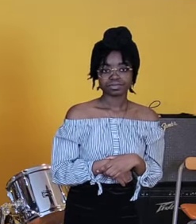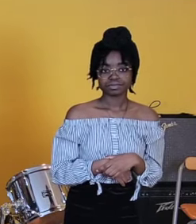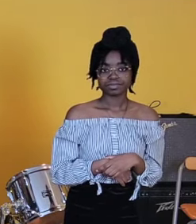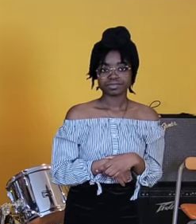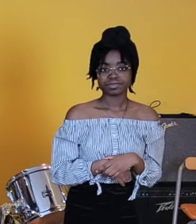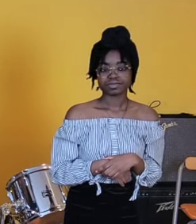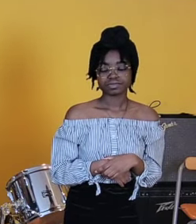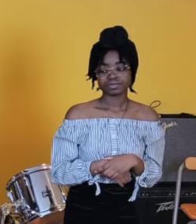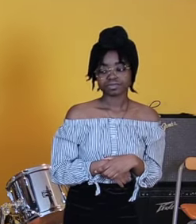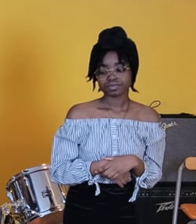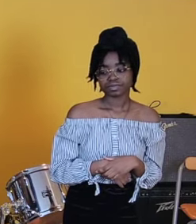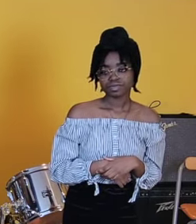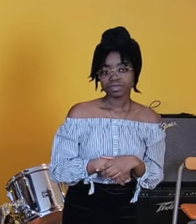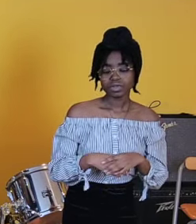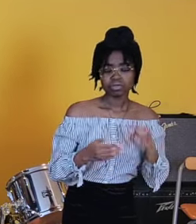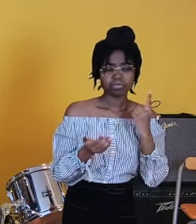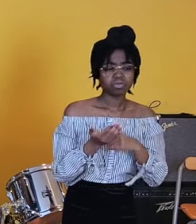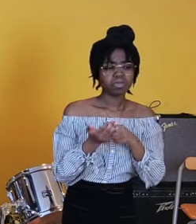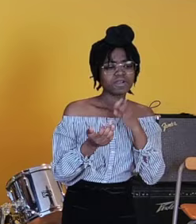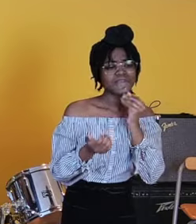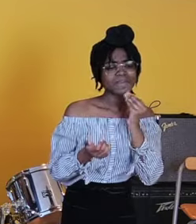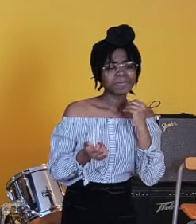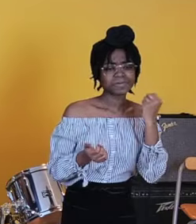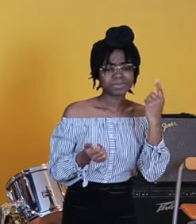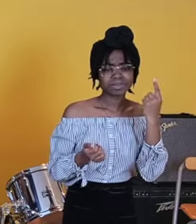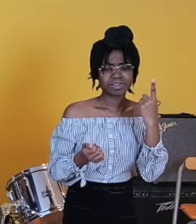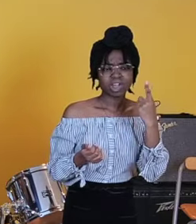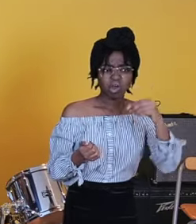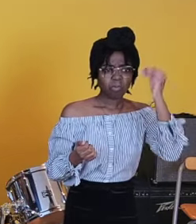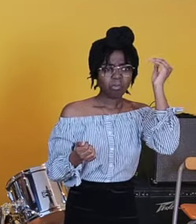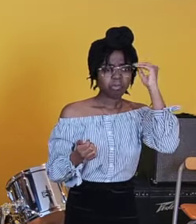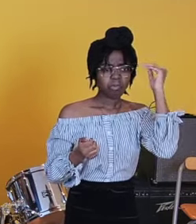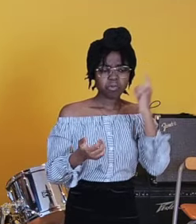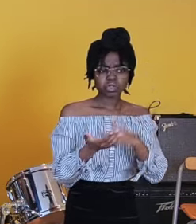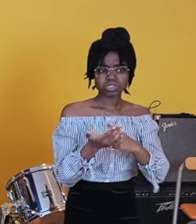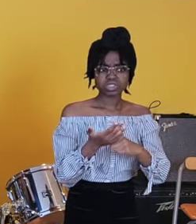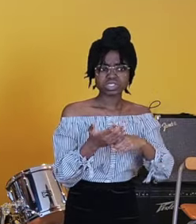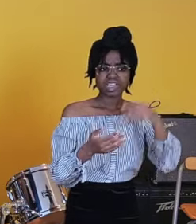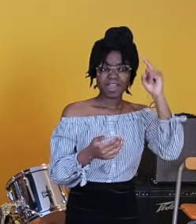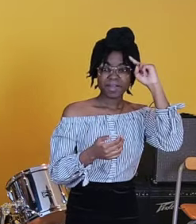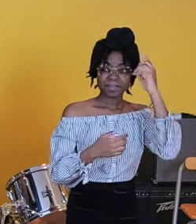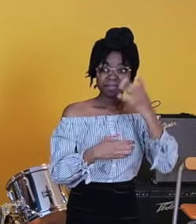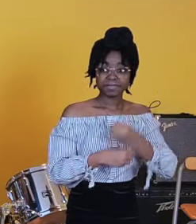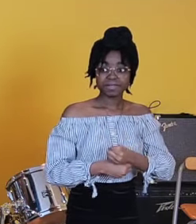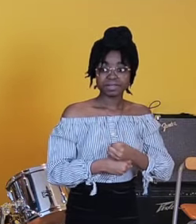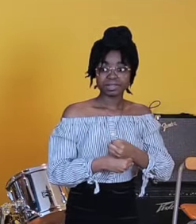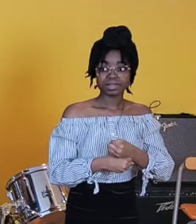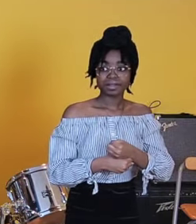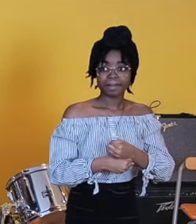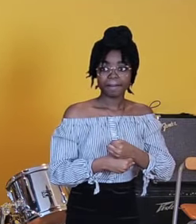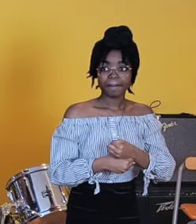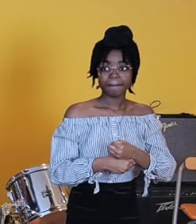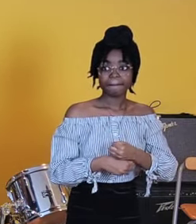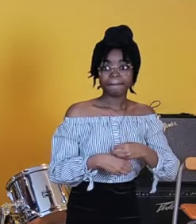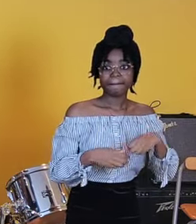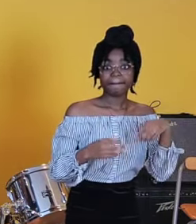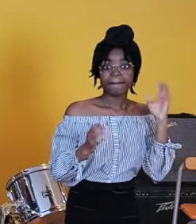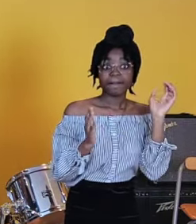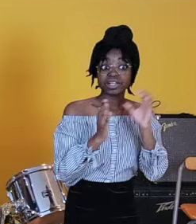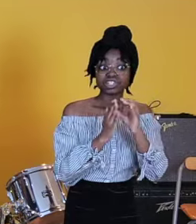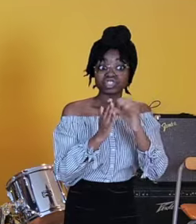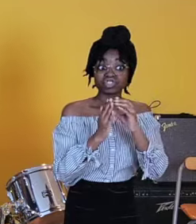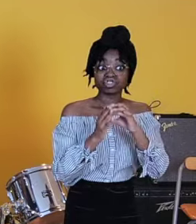Hebrews, you know, when we talk about Hebrews 11, right away we know we're talking about faith, right? That's the chapter that deals